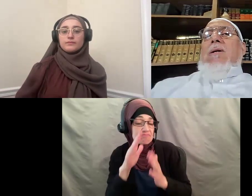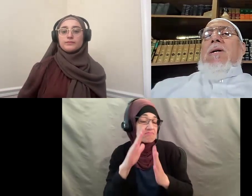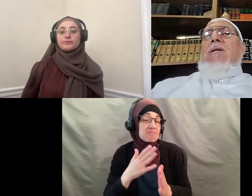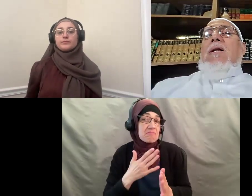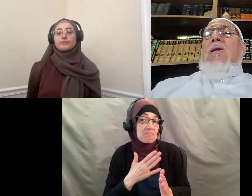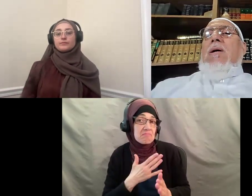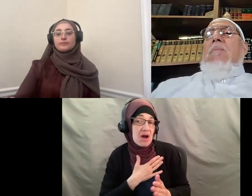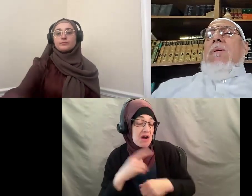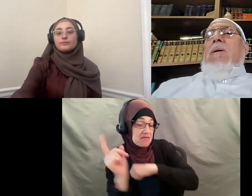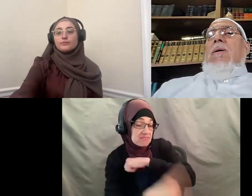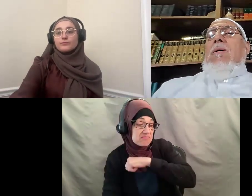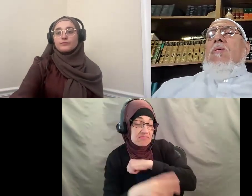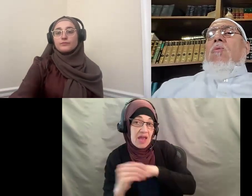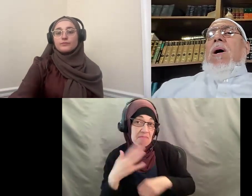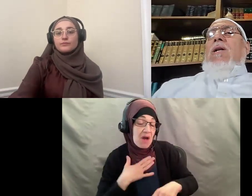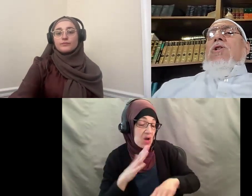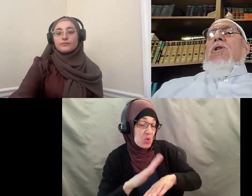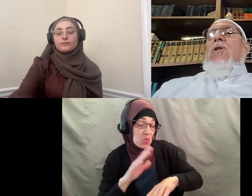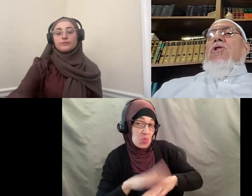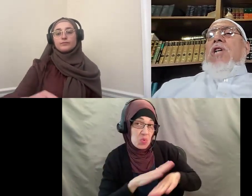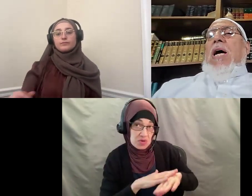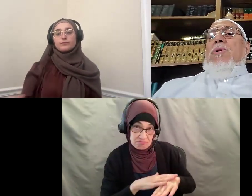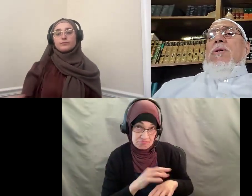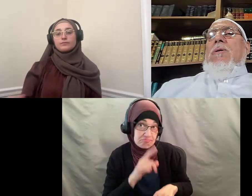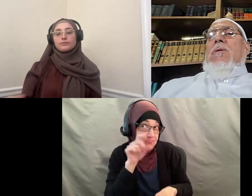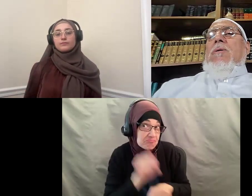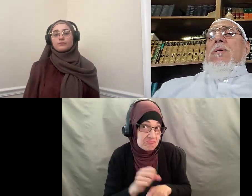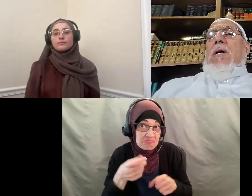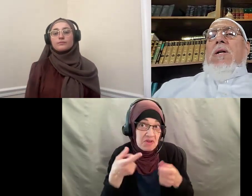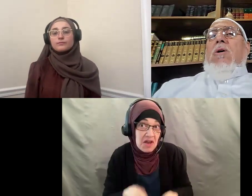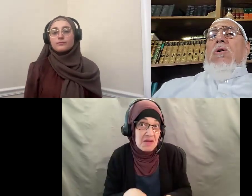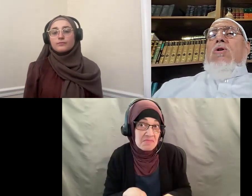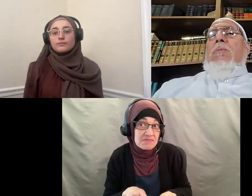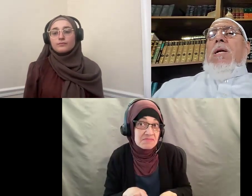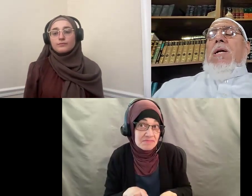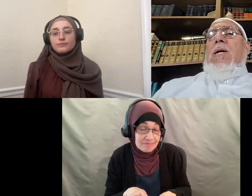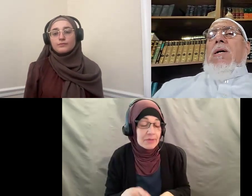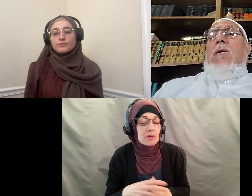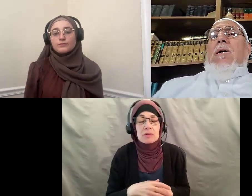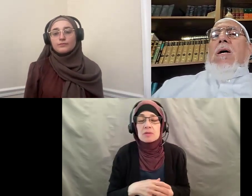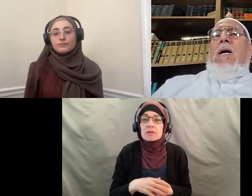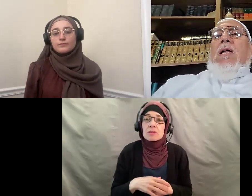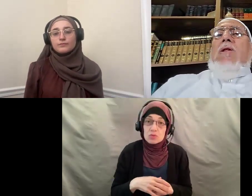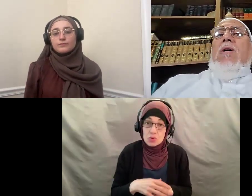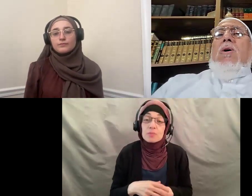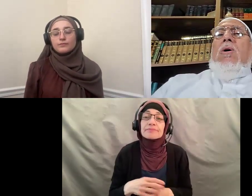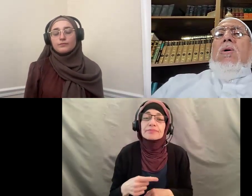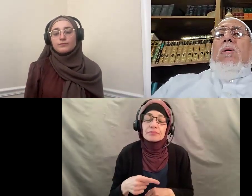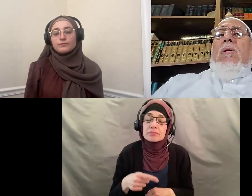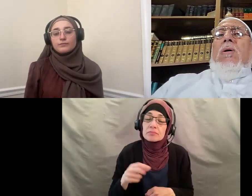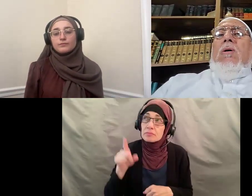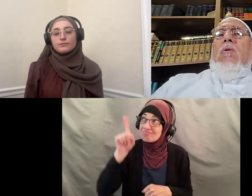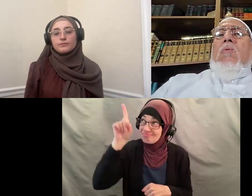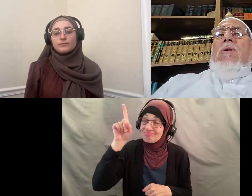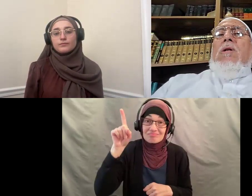And he sent them one shout in the whole community, and they